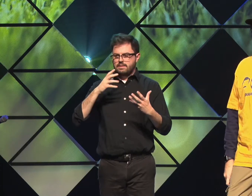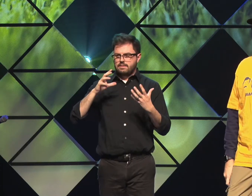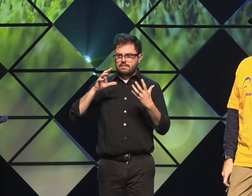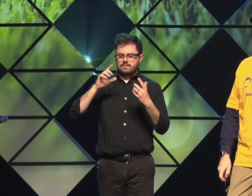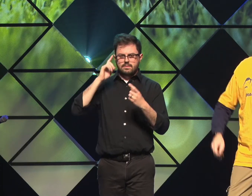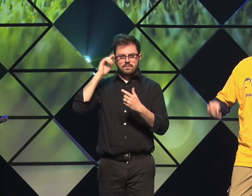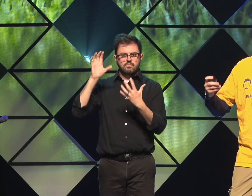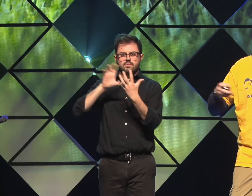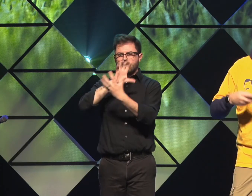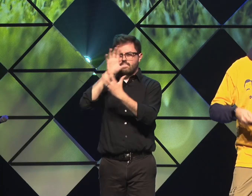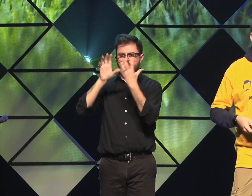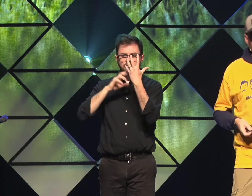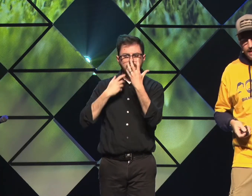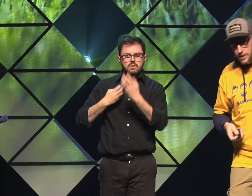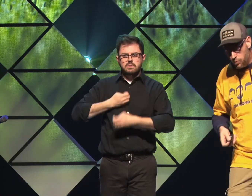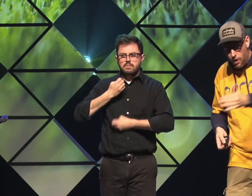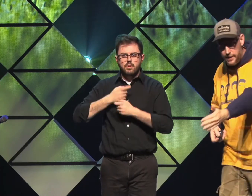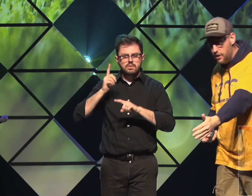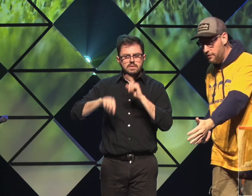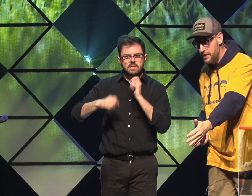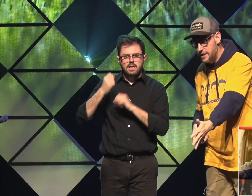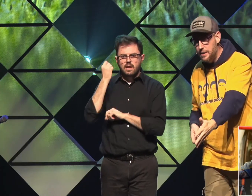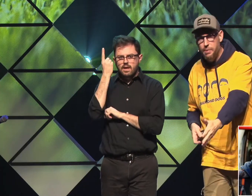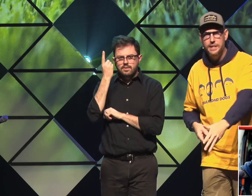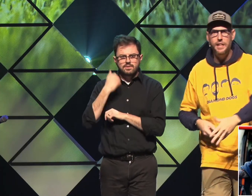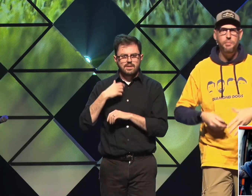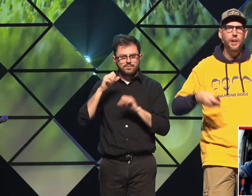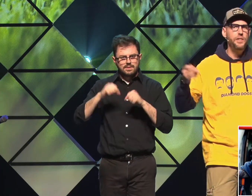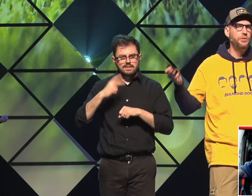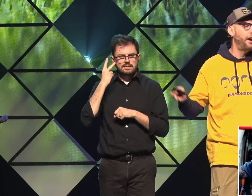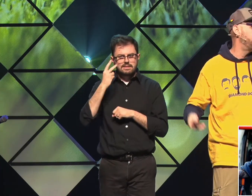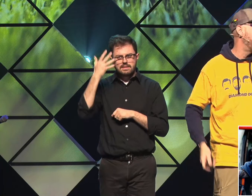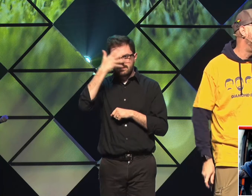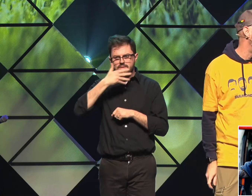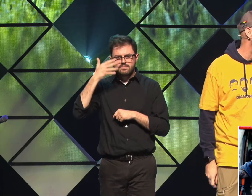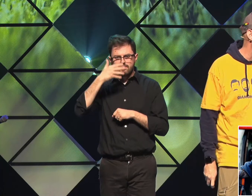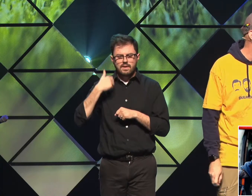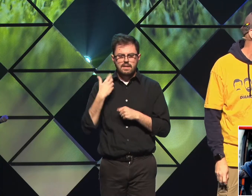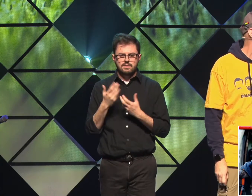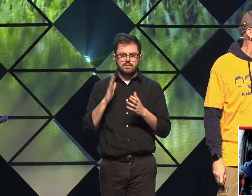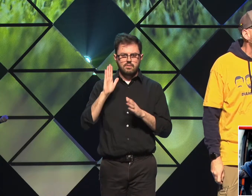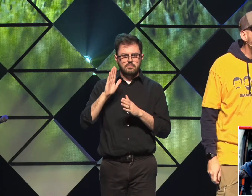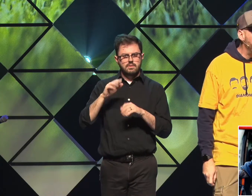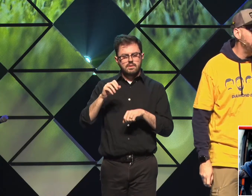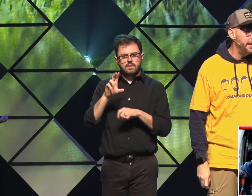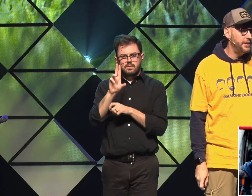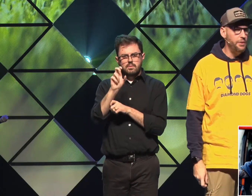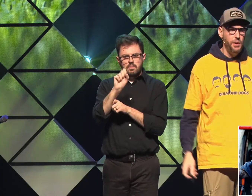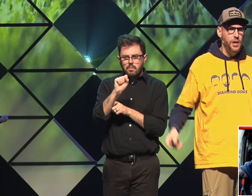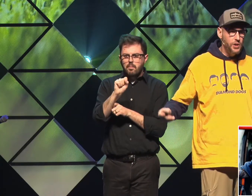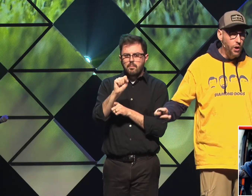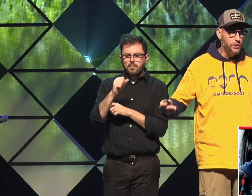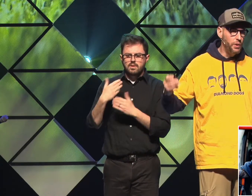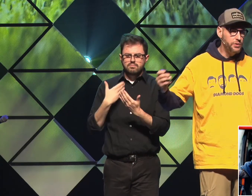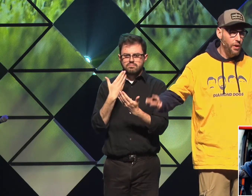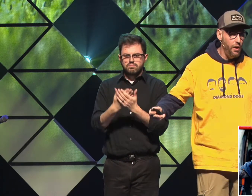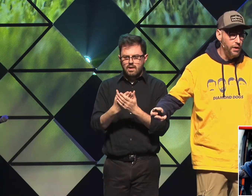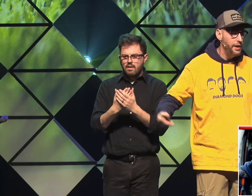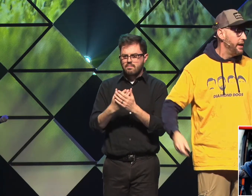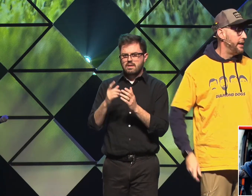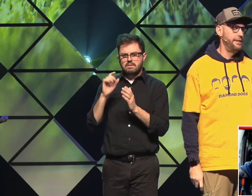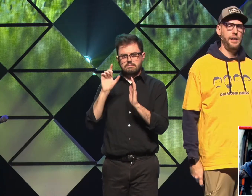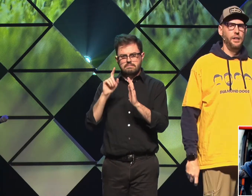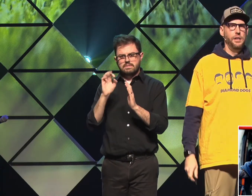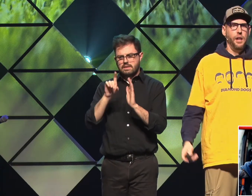these emotions, and you see it all over his face. He's walking off the team bus. They've been on this ride for 5 hours. Coach Beard says to him, "Coach, what's